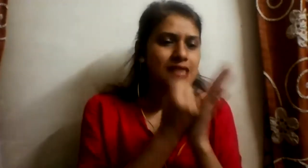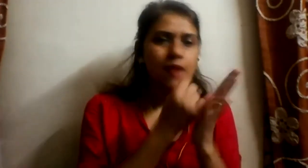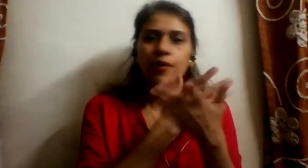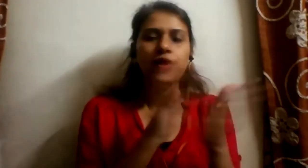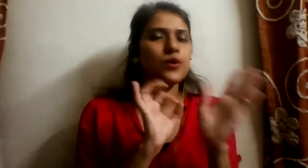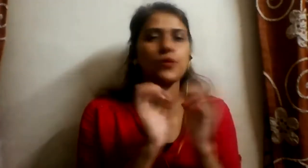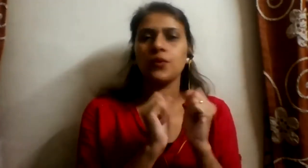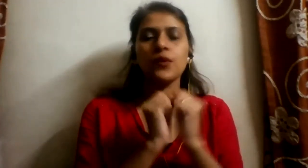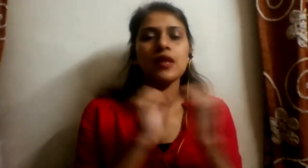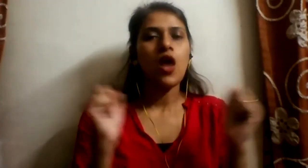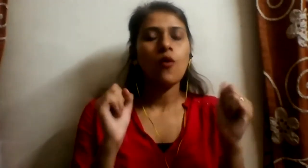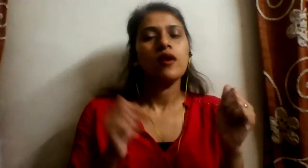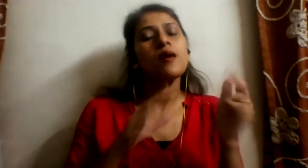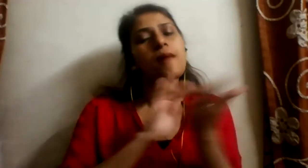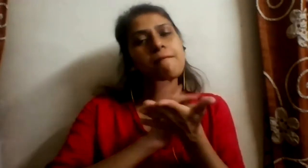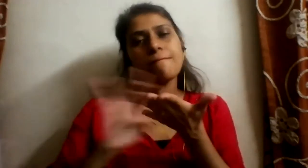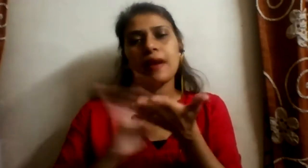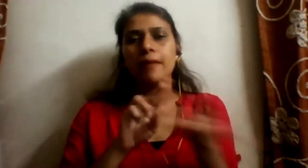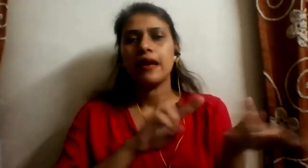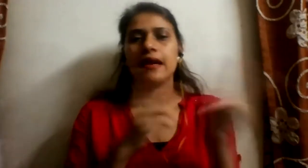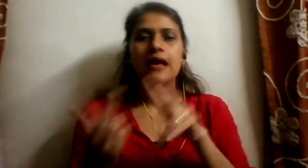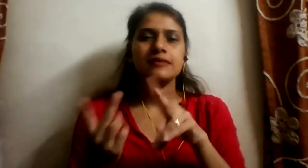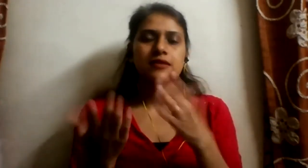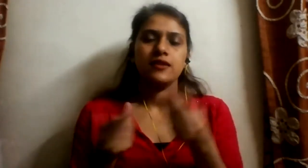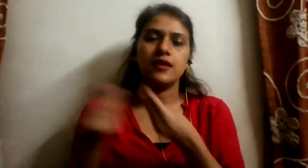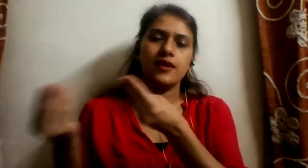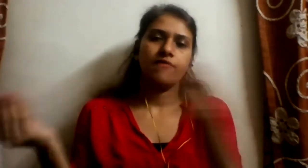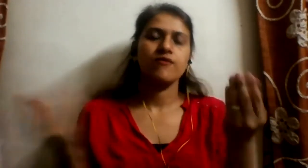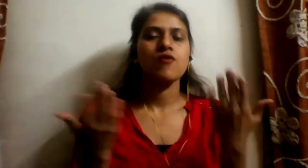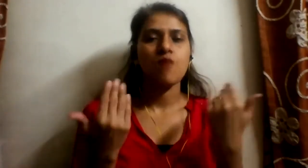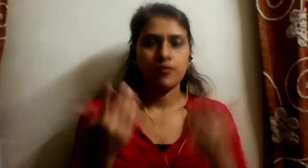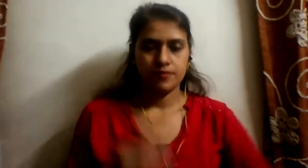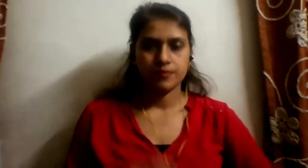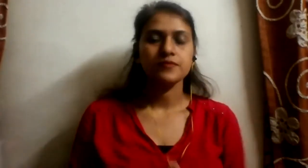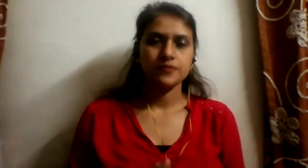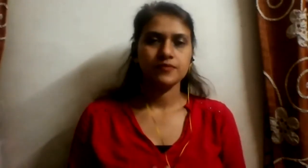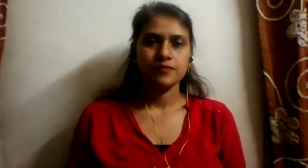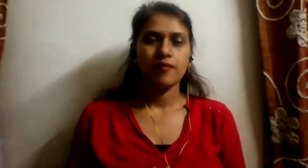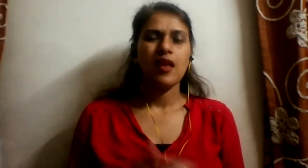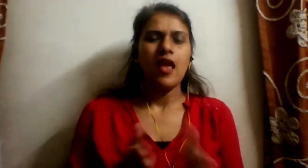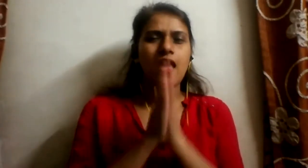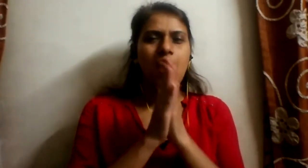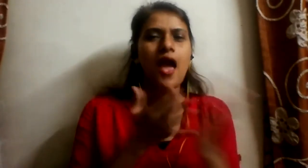copies braille printed from the court. They just have to submit an application for obtaining copy. It can be also done online.